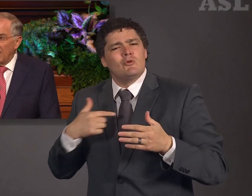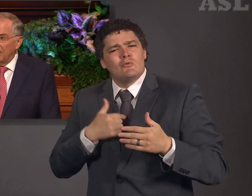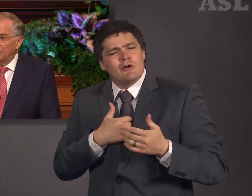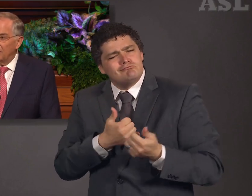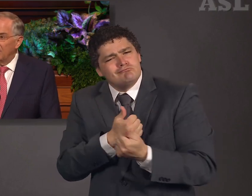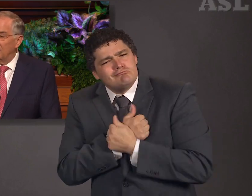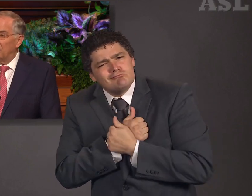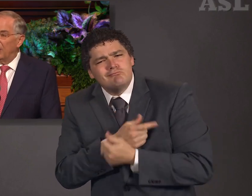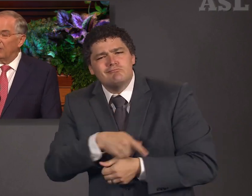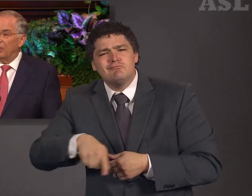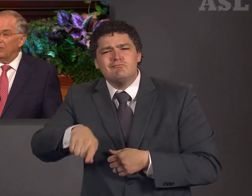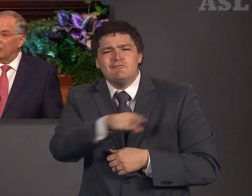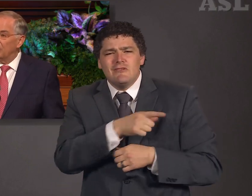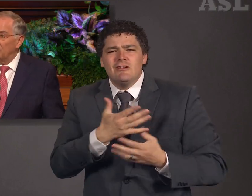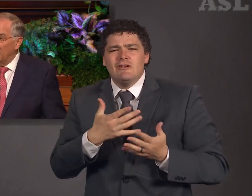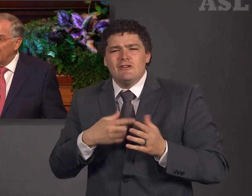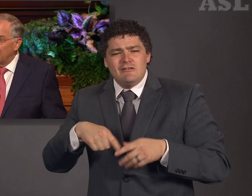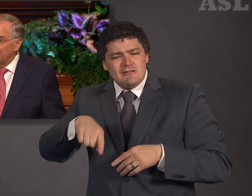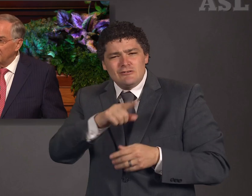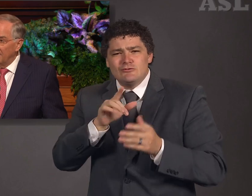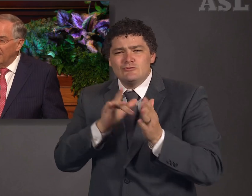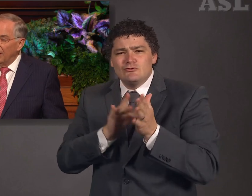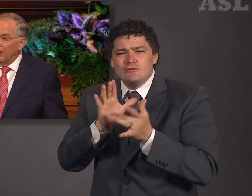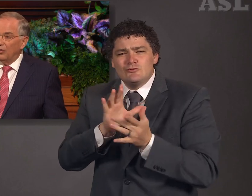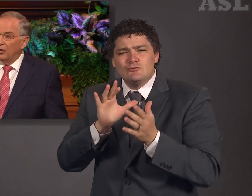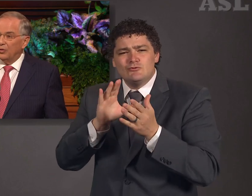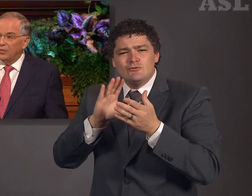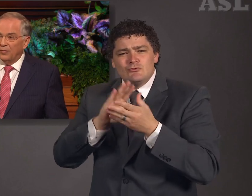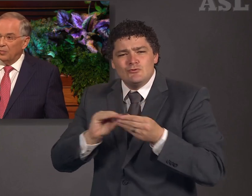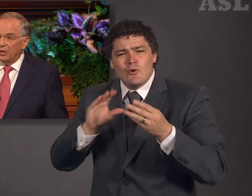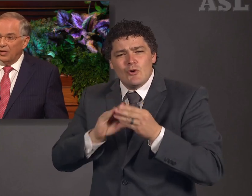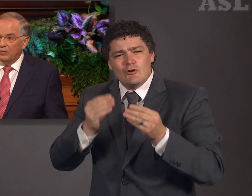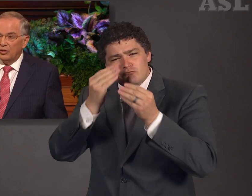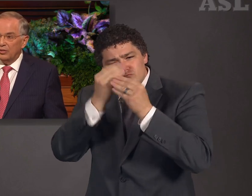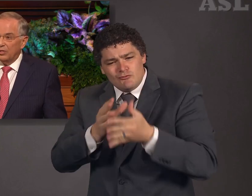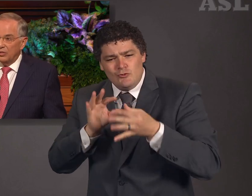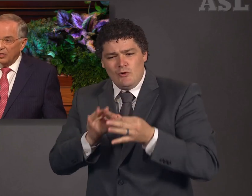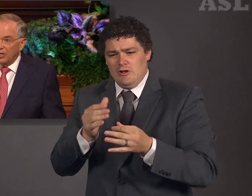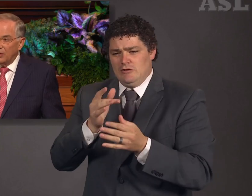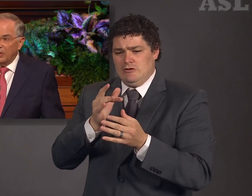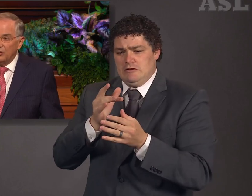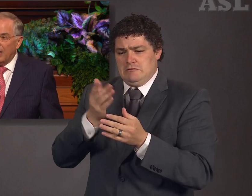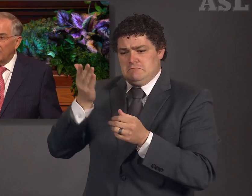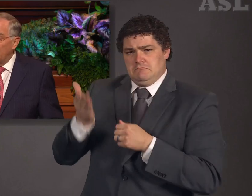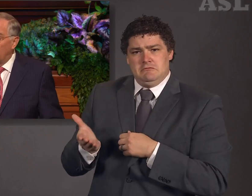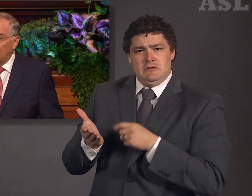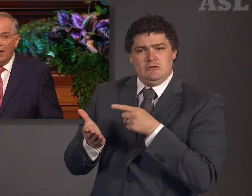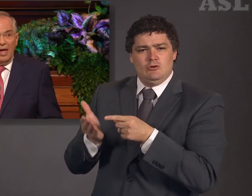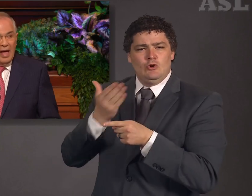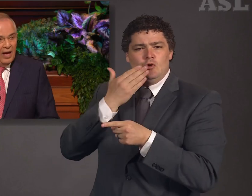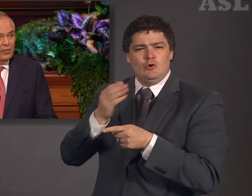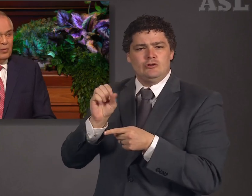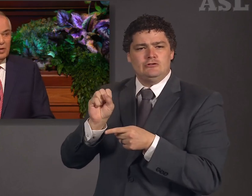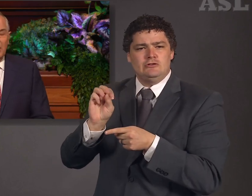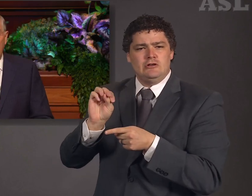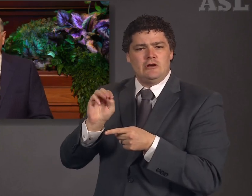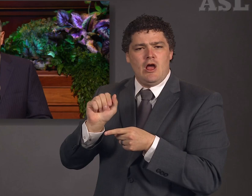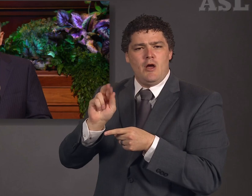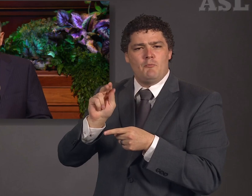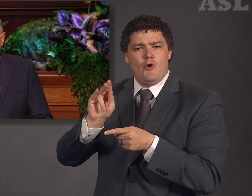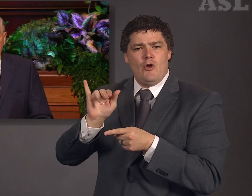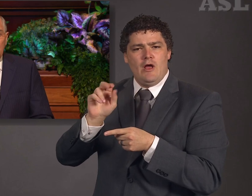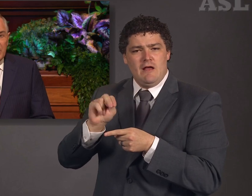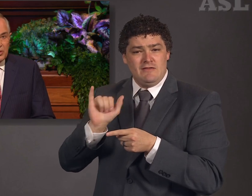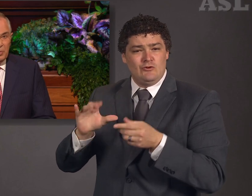Jesus taught us in the parable of the Good Samaritan that those of different beliefs should sincerely reach out to help everyone in